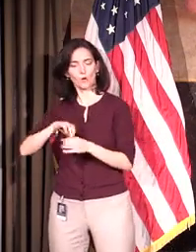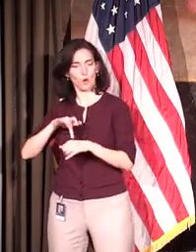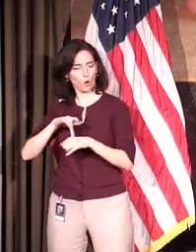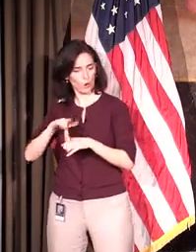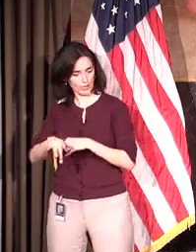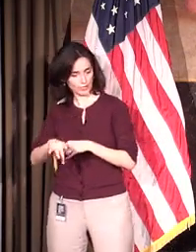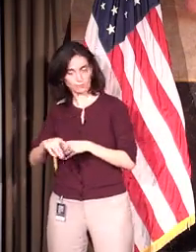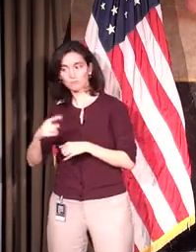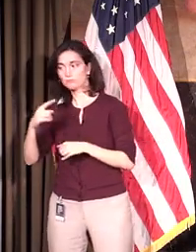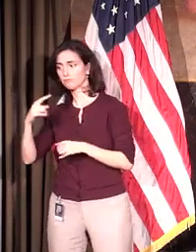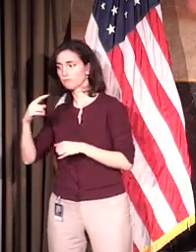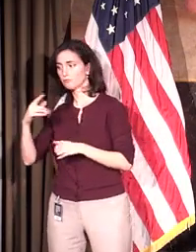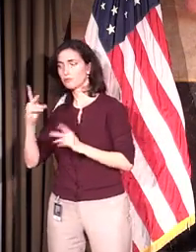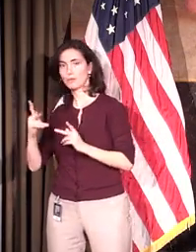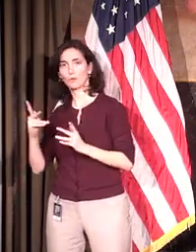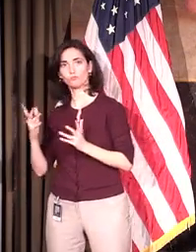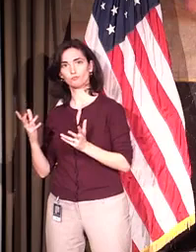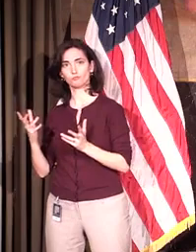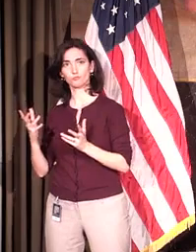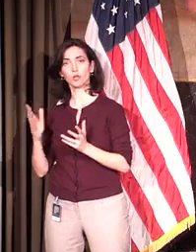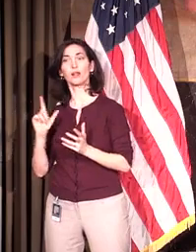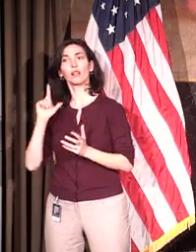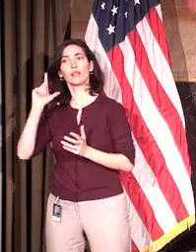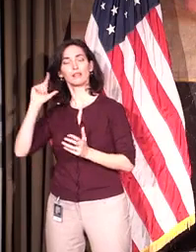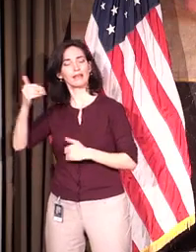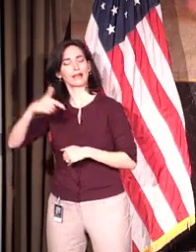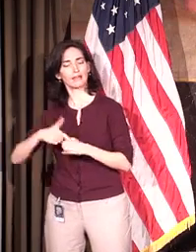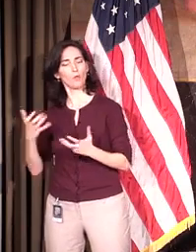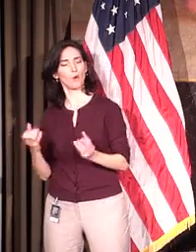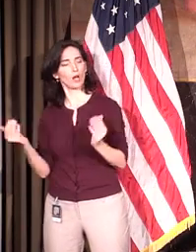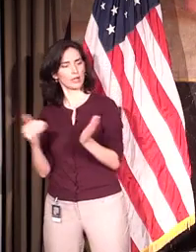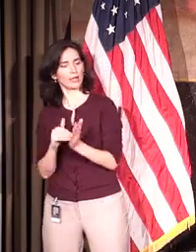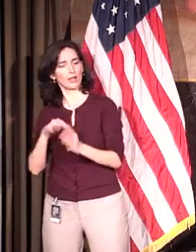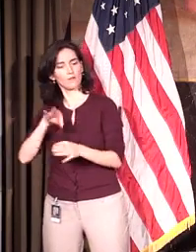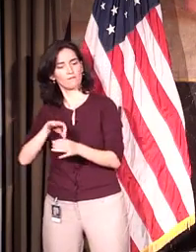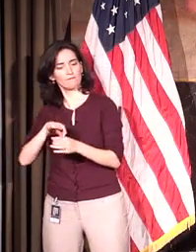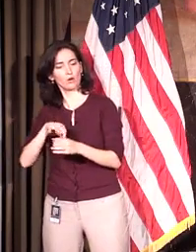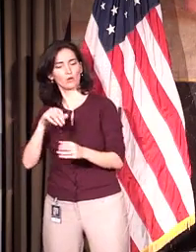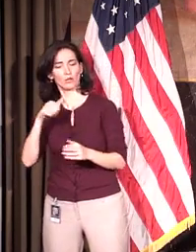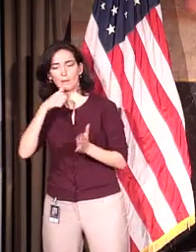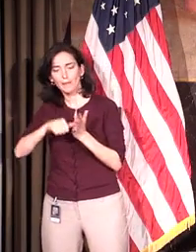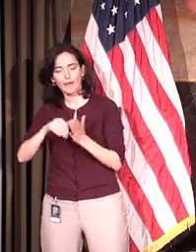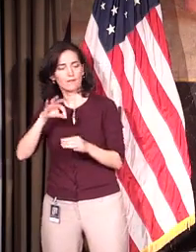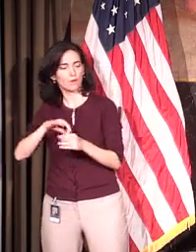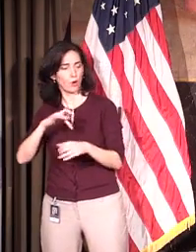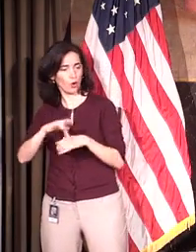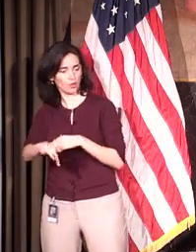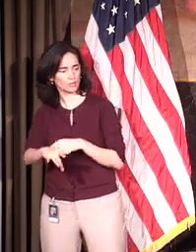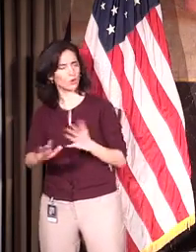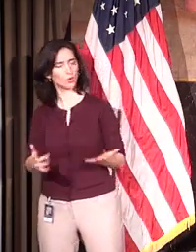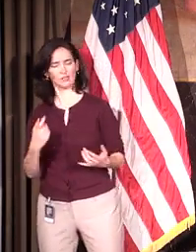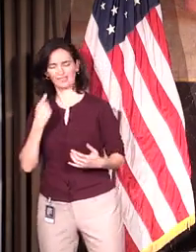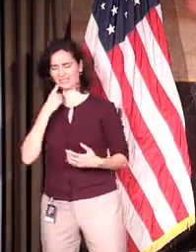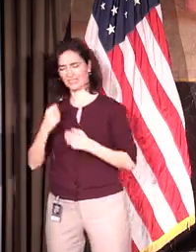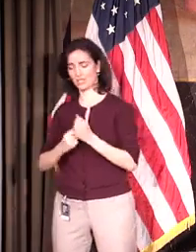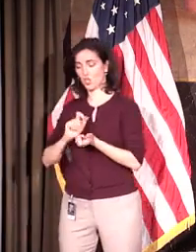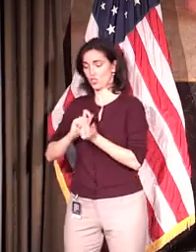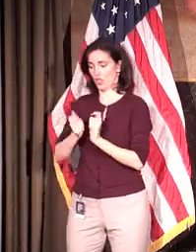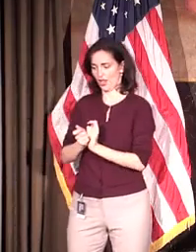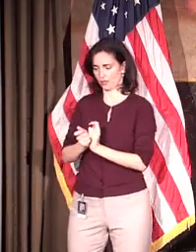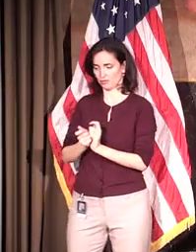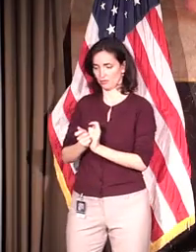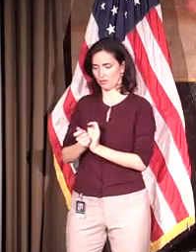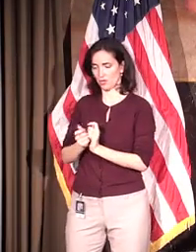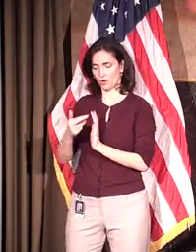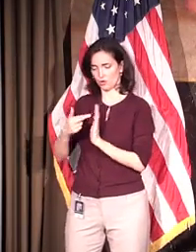time. Do you think any of the changes we put in place this year, extending the early voting period and extending the time to process mail ballots,